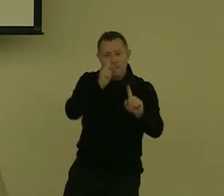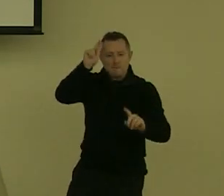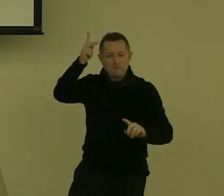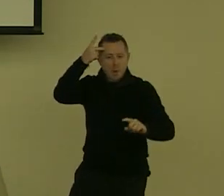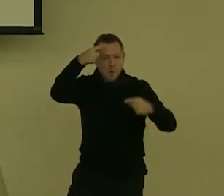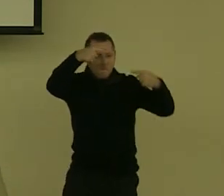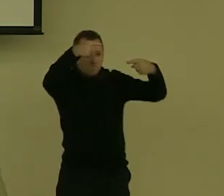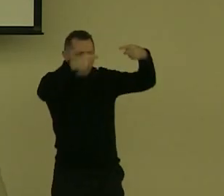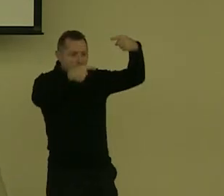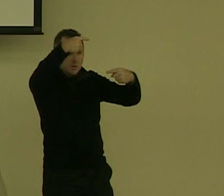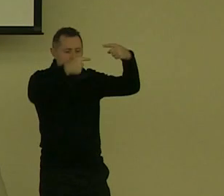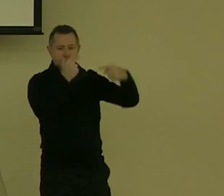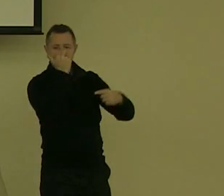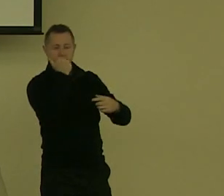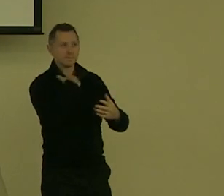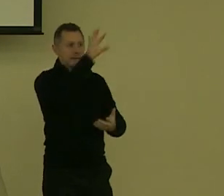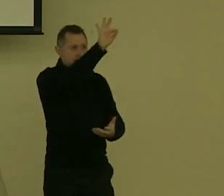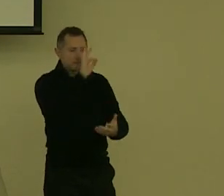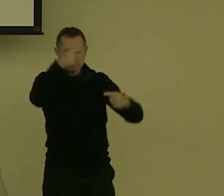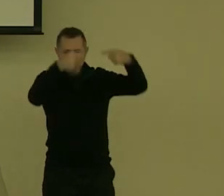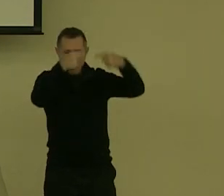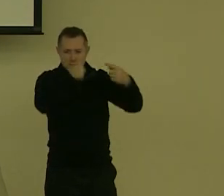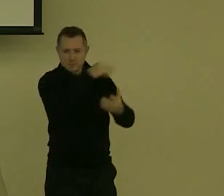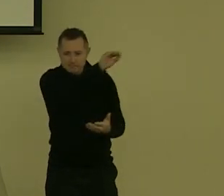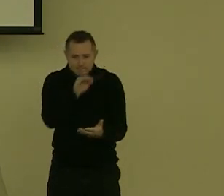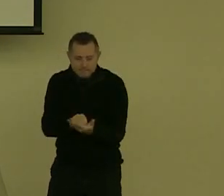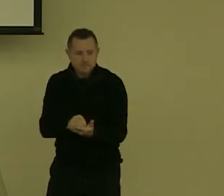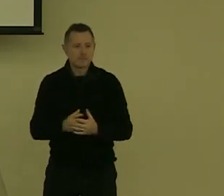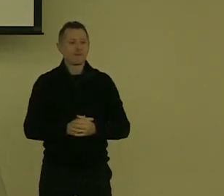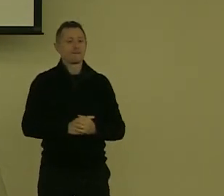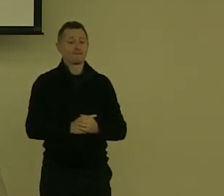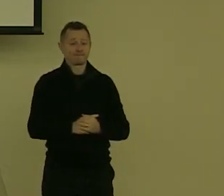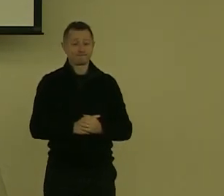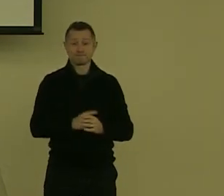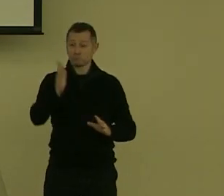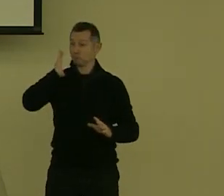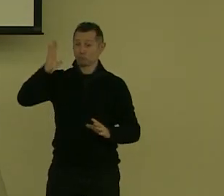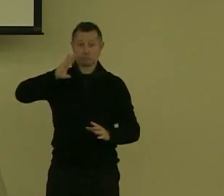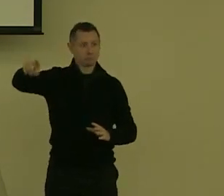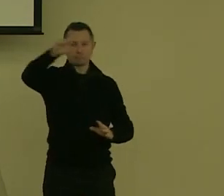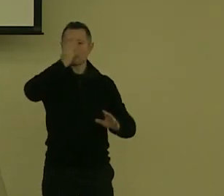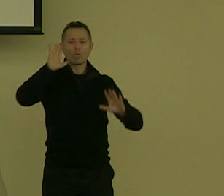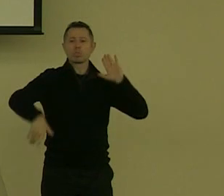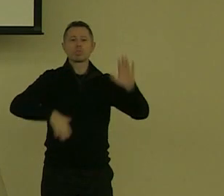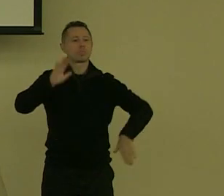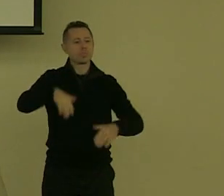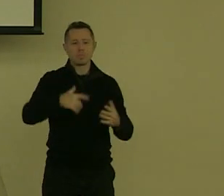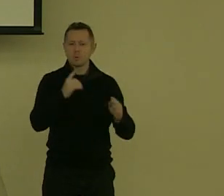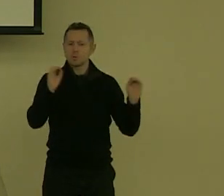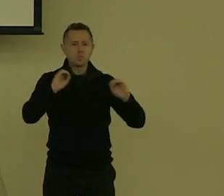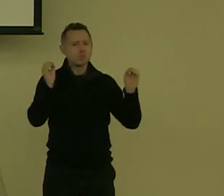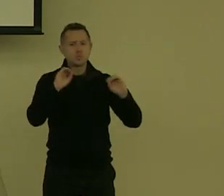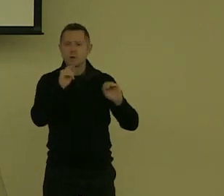collection, nobody that I knew of was teaching or doing research in comics, but I had a kind of, if I build it, they will